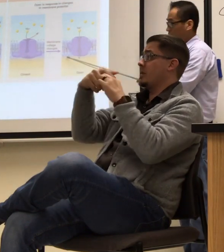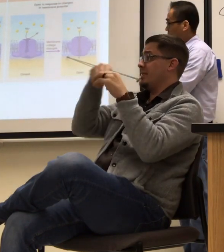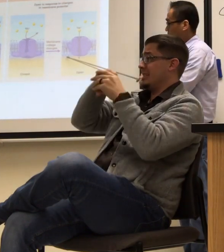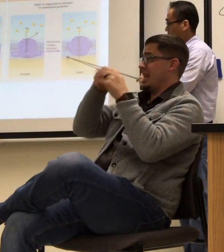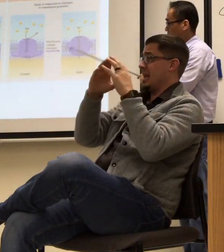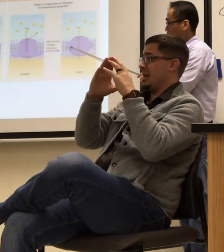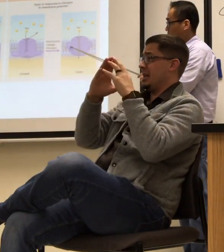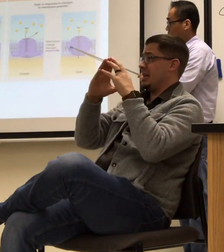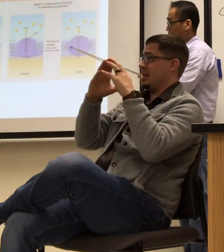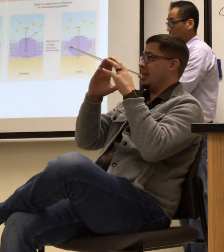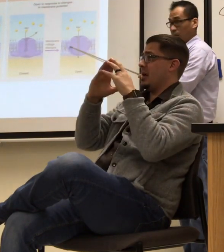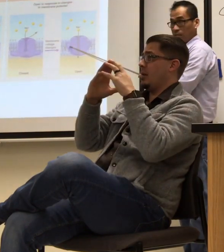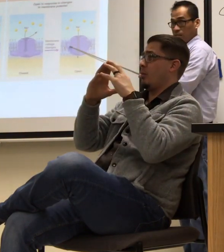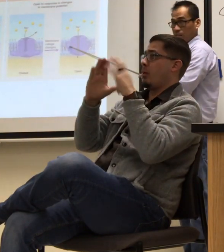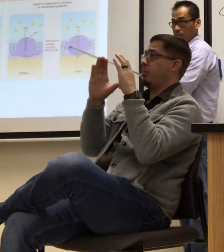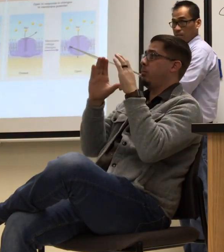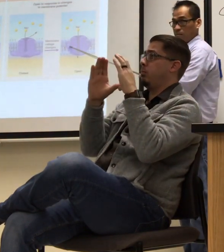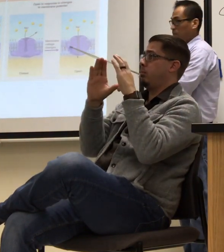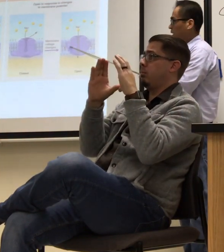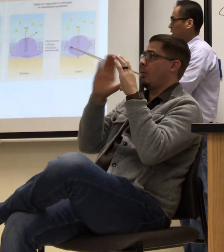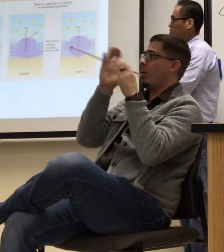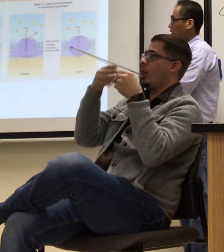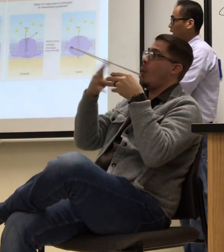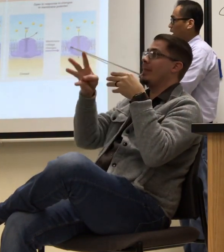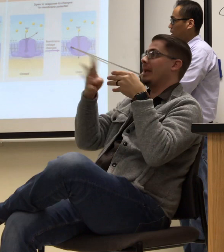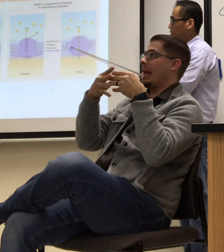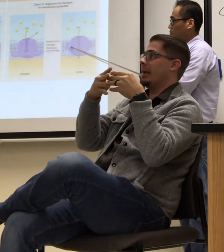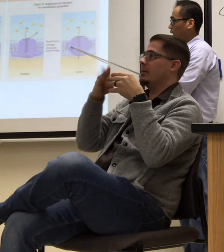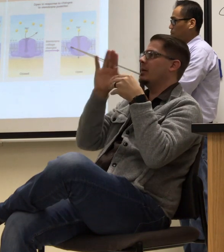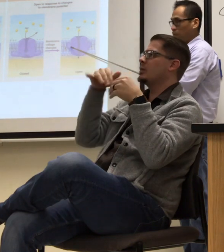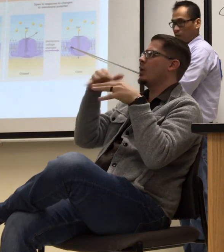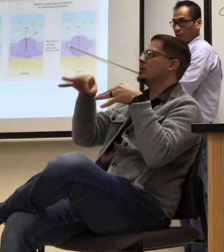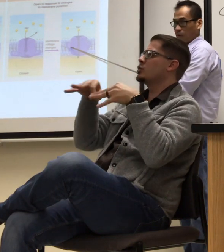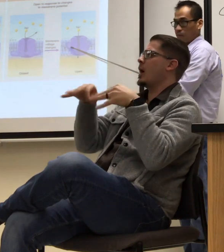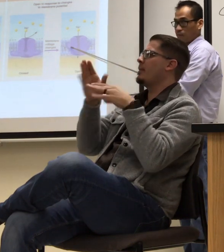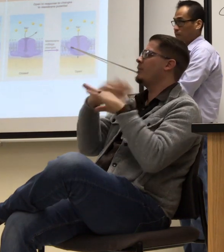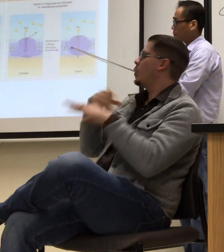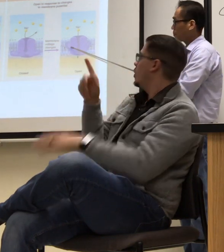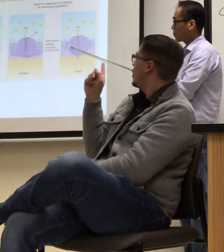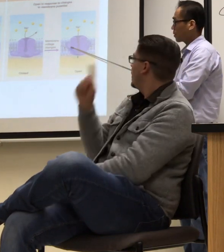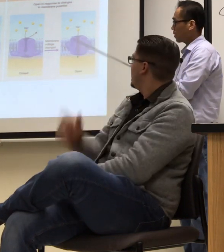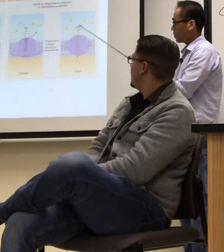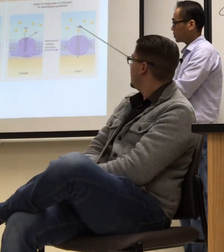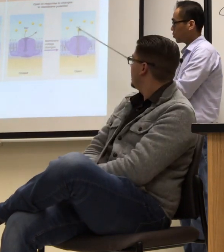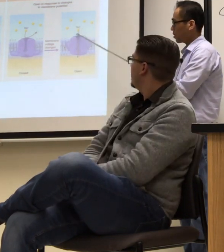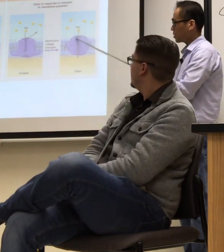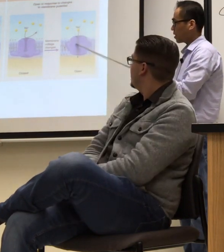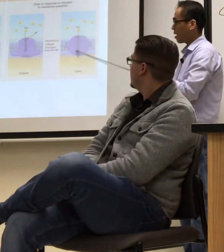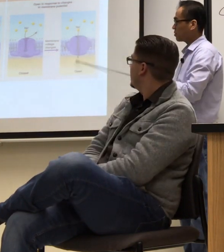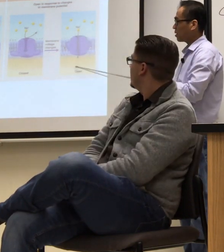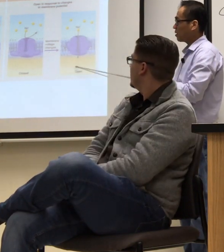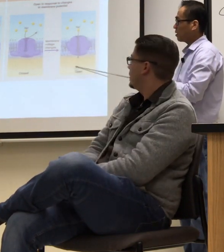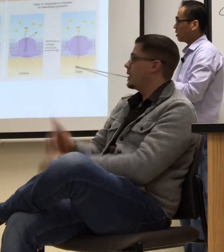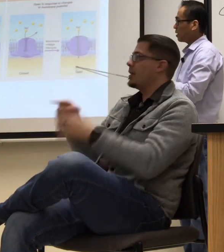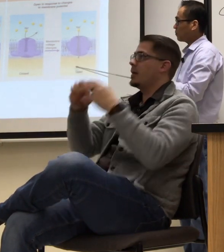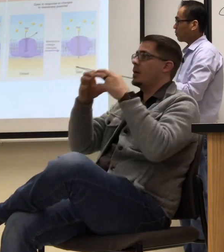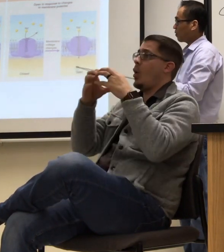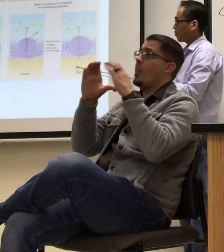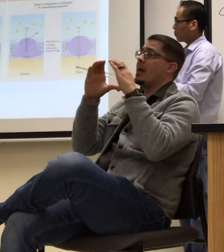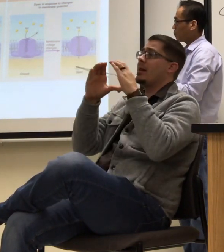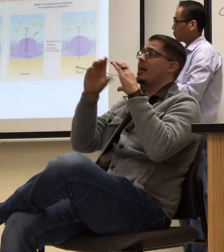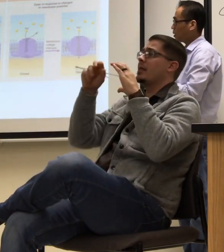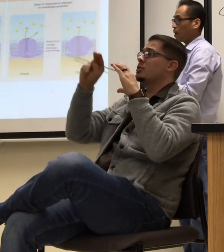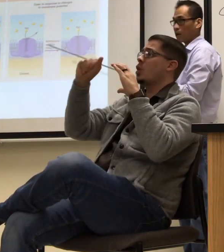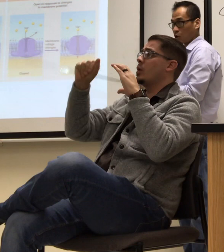inside, that opens the gate. Okay, that's what I had described before. And the sodium is allowed to